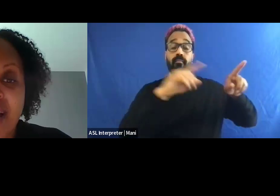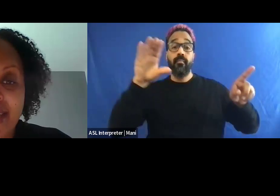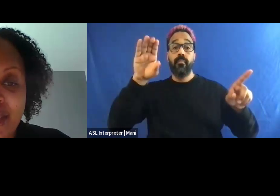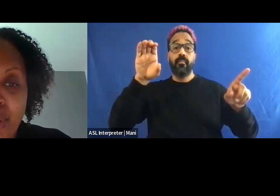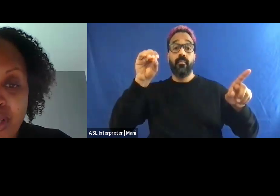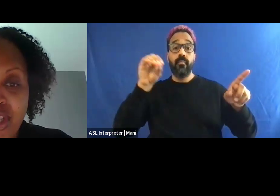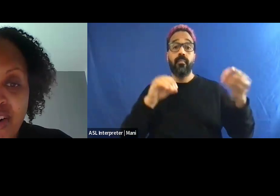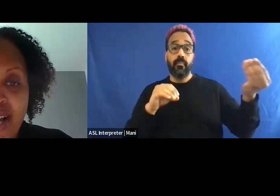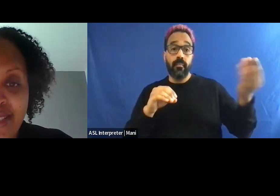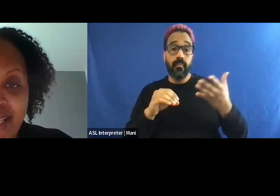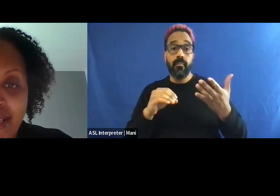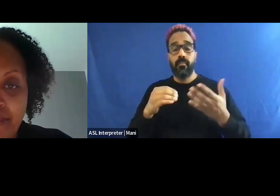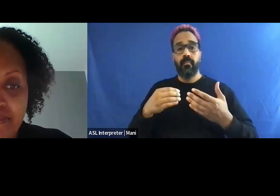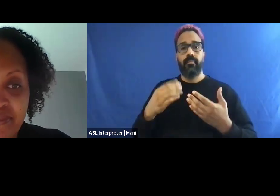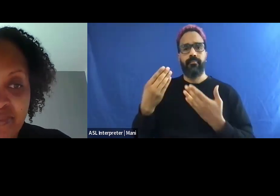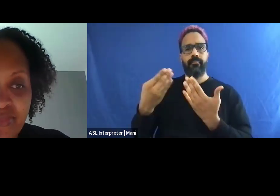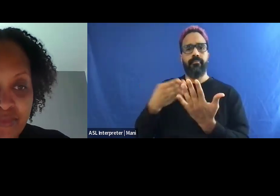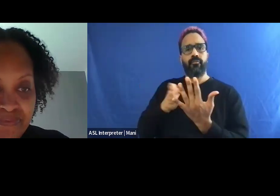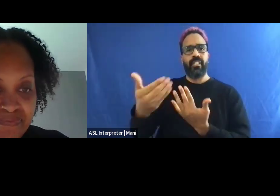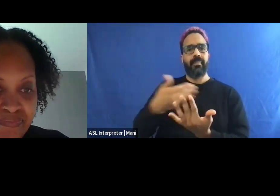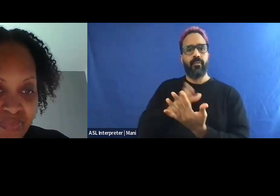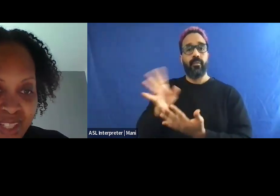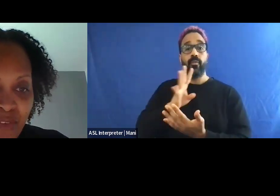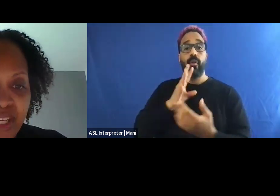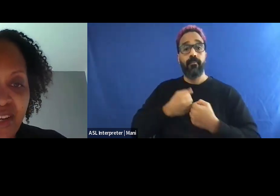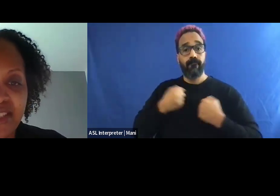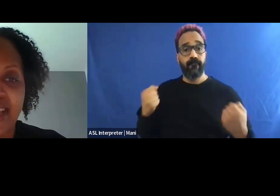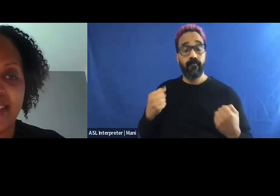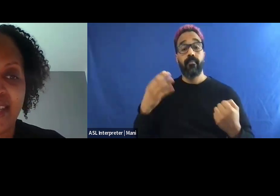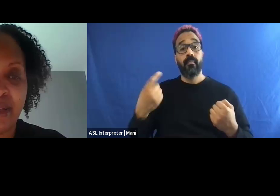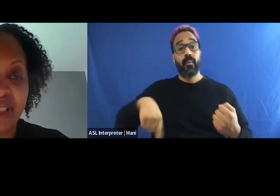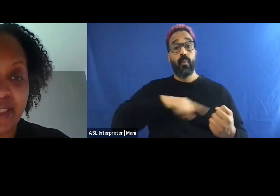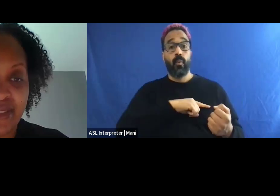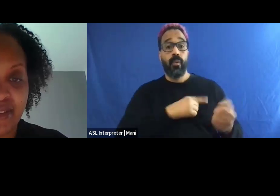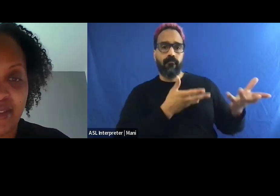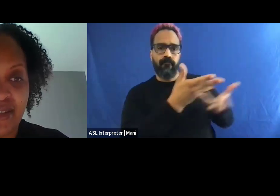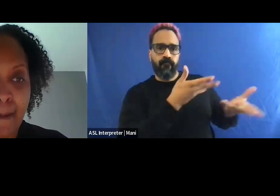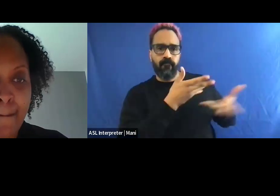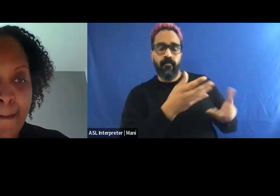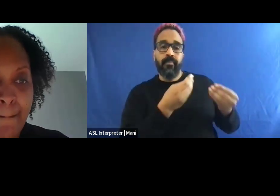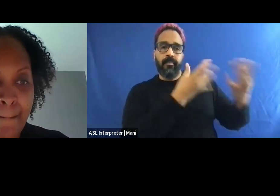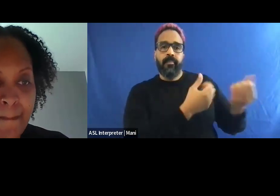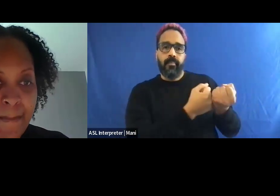we provide support to her as needed. If we can go to the next slide, please.